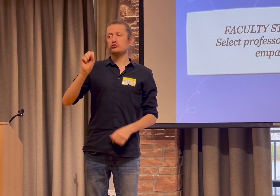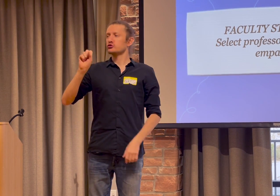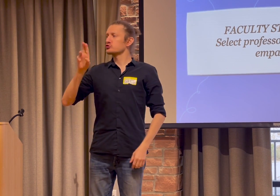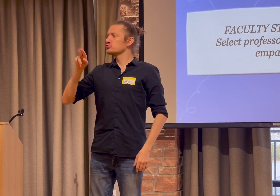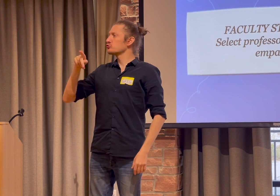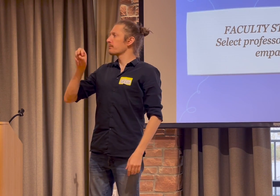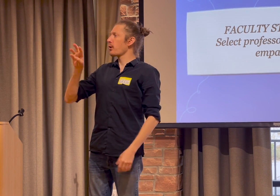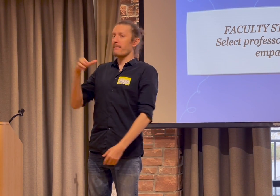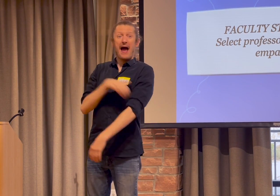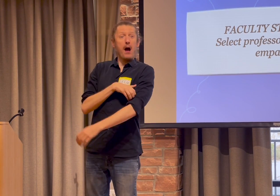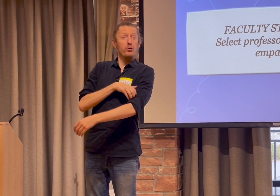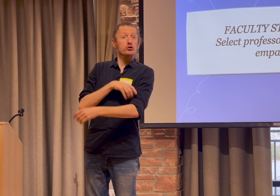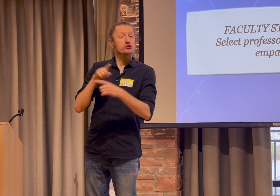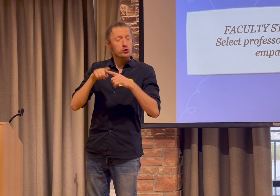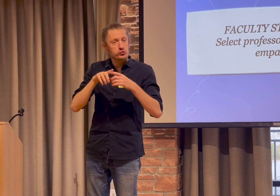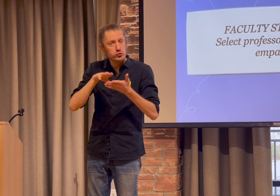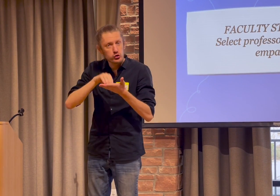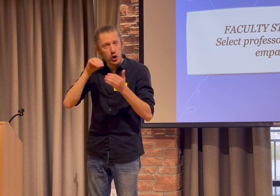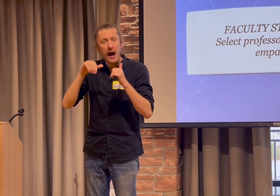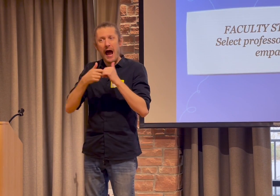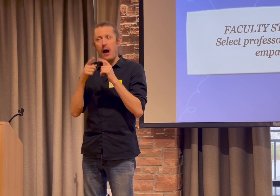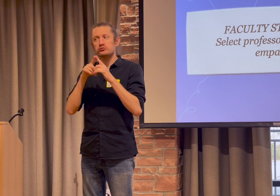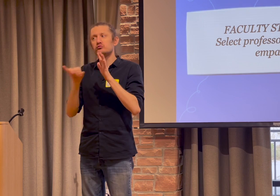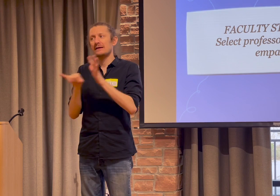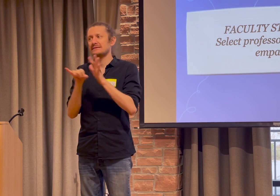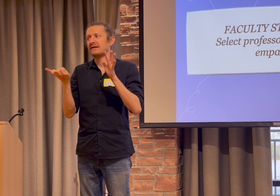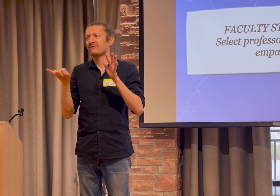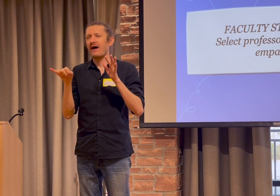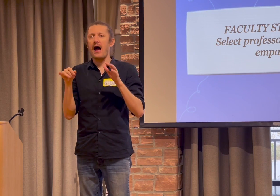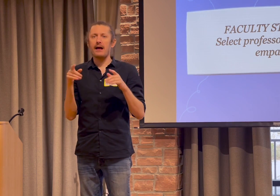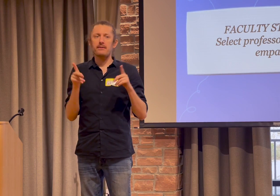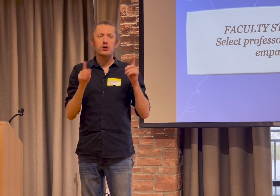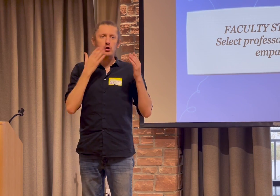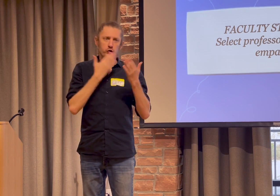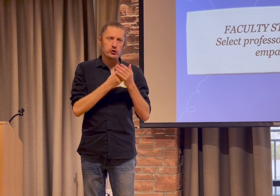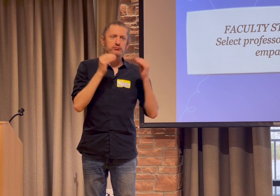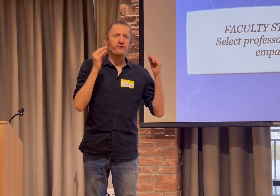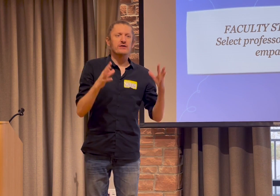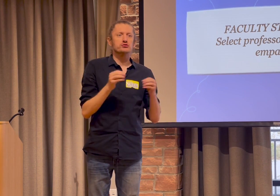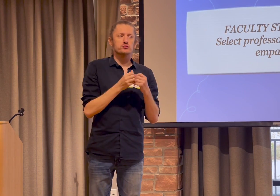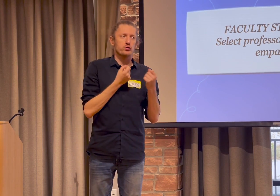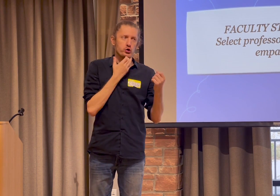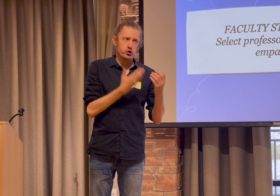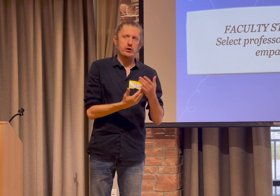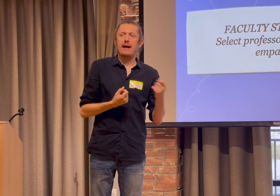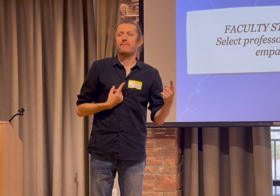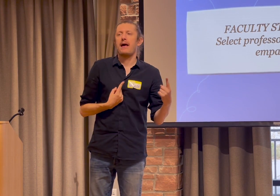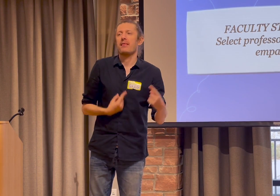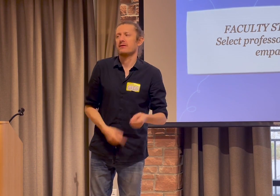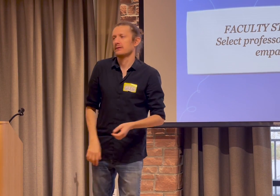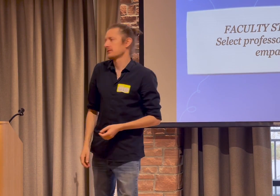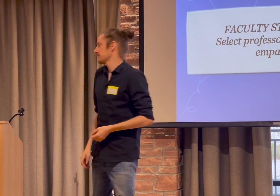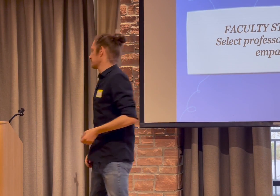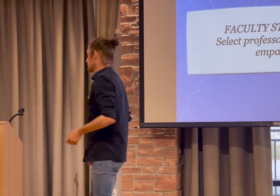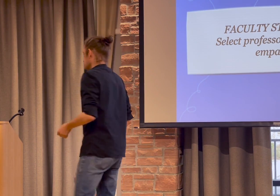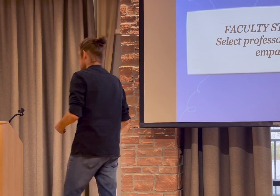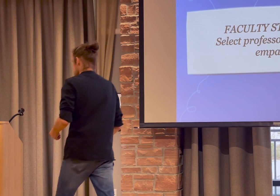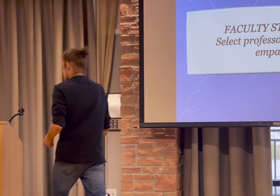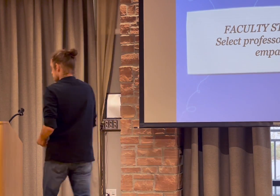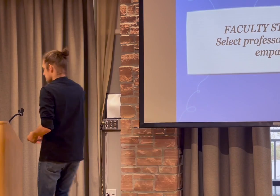about body language and facial expressions. And that can become our superpower because we can